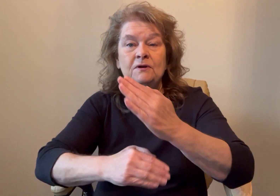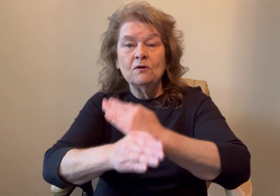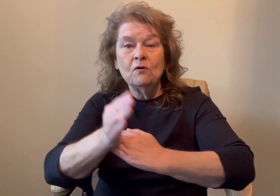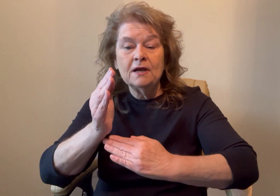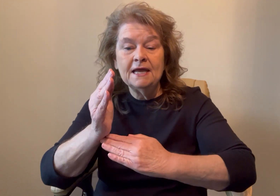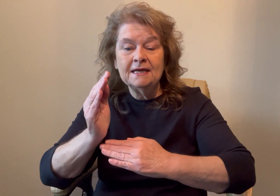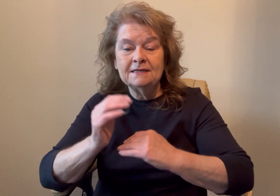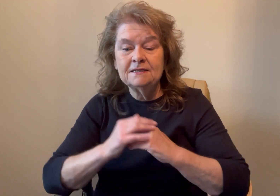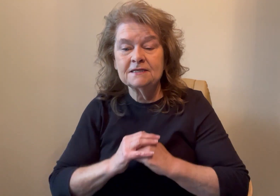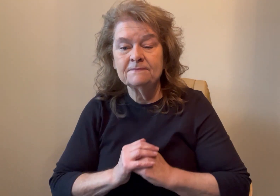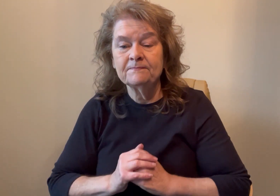or hands.